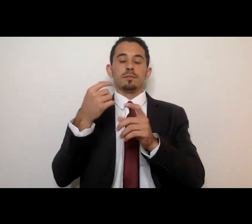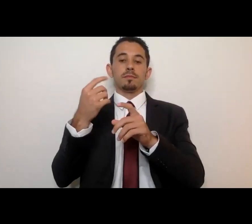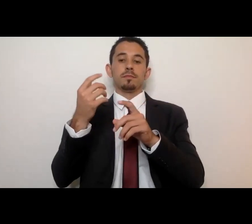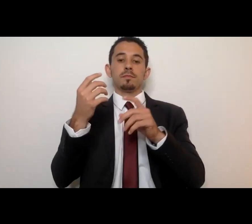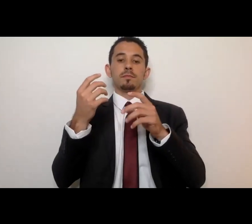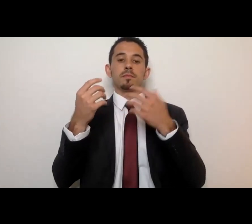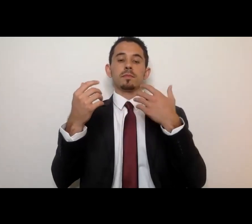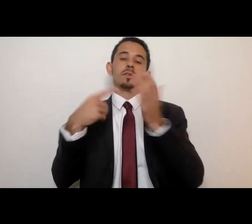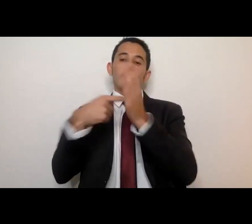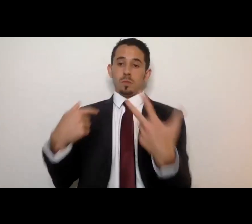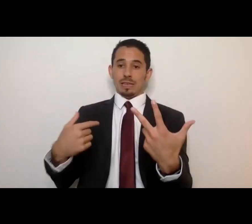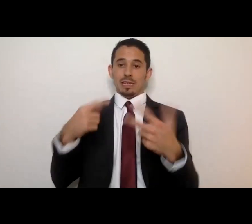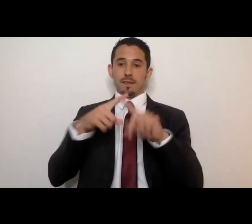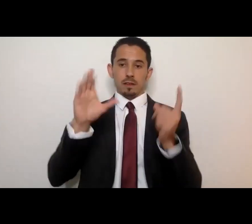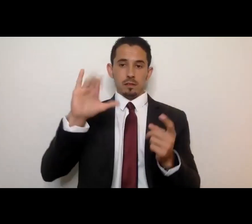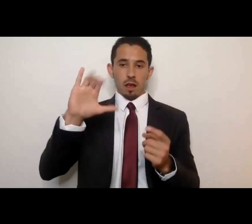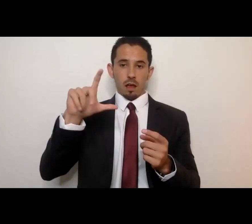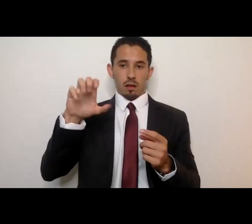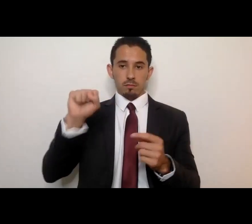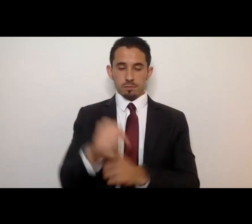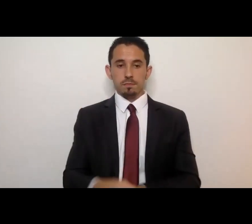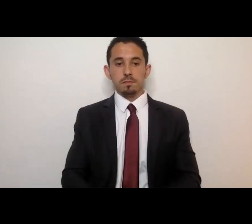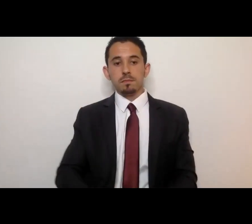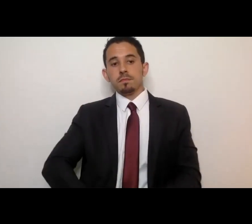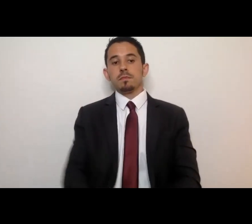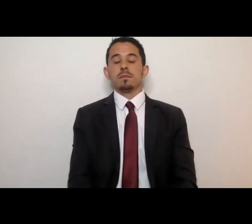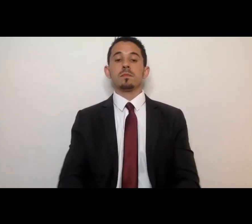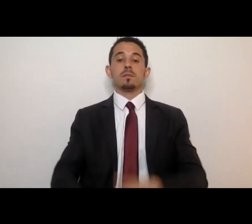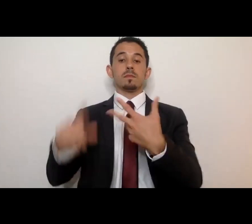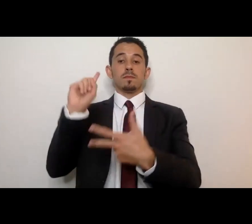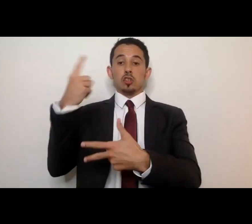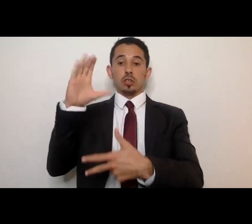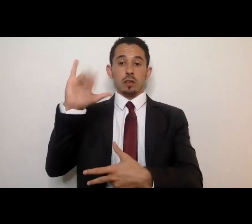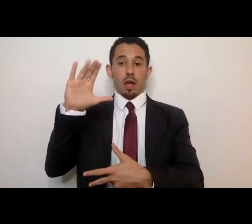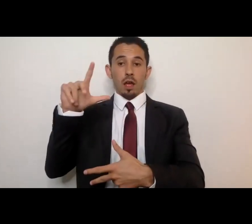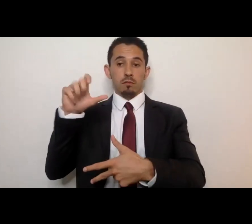The results here show 3 different cycles.